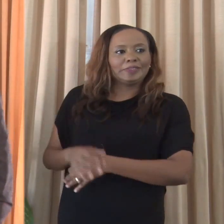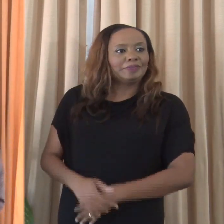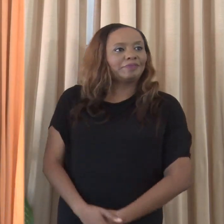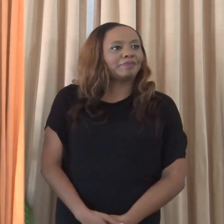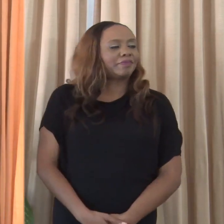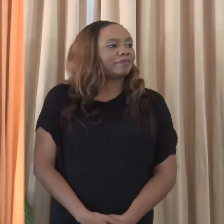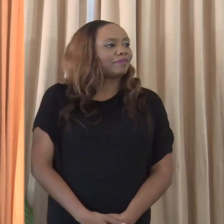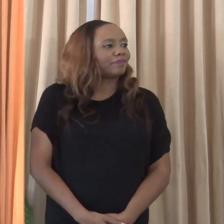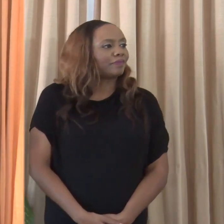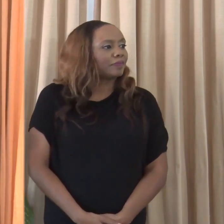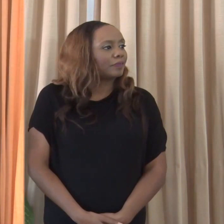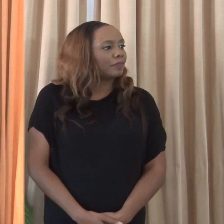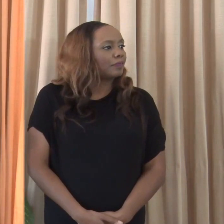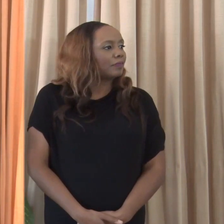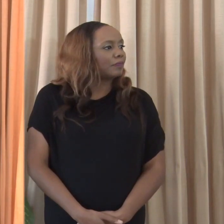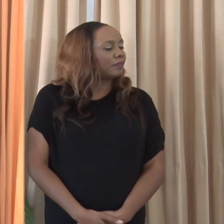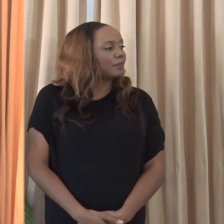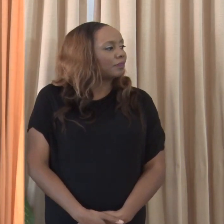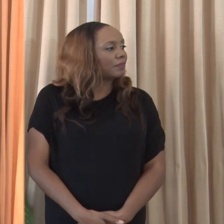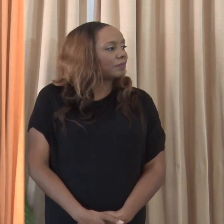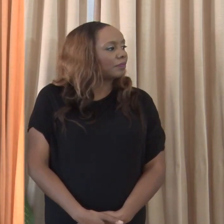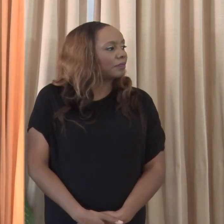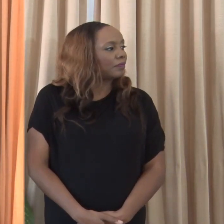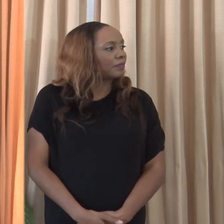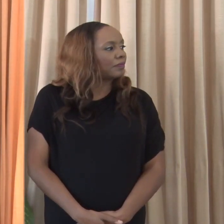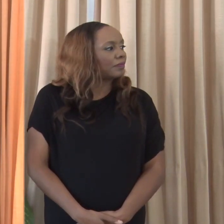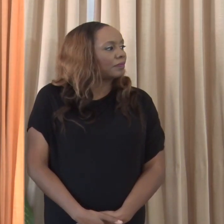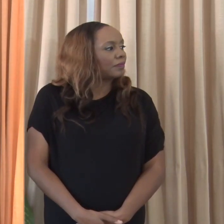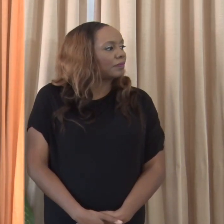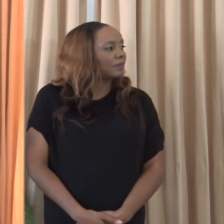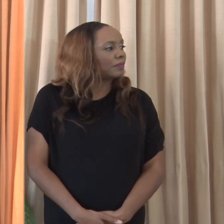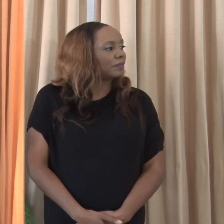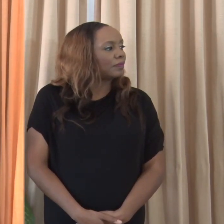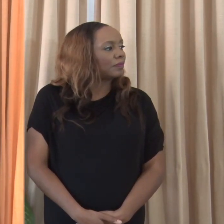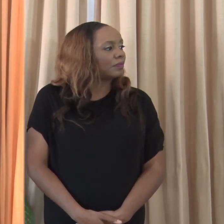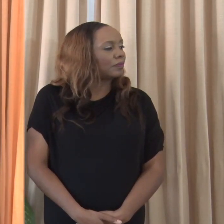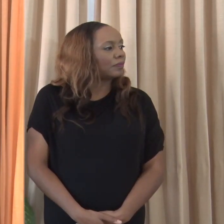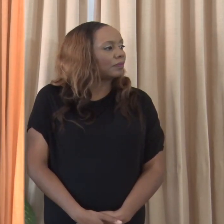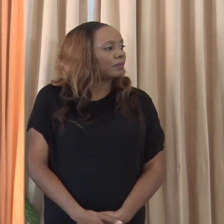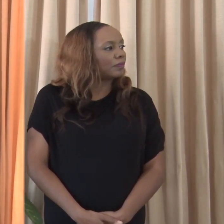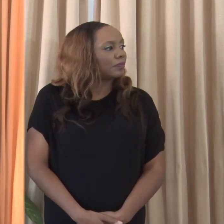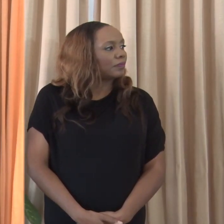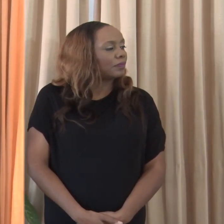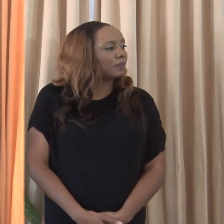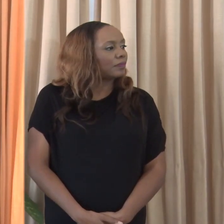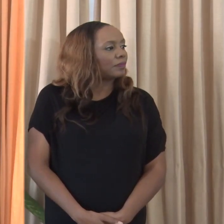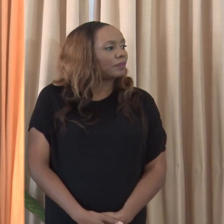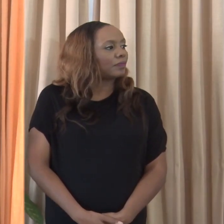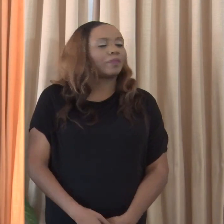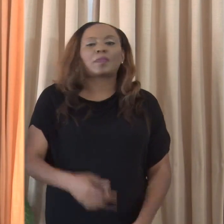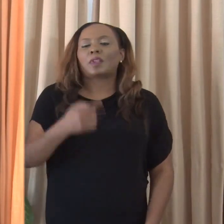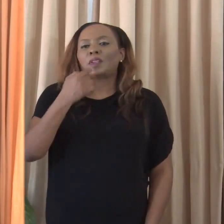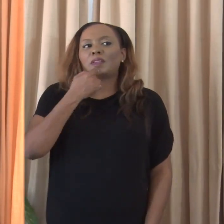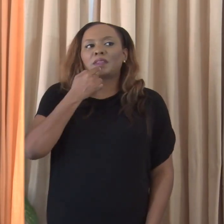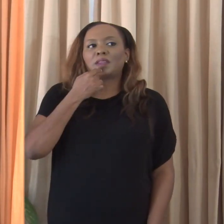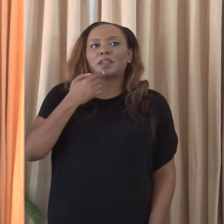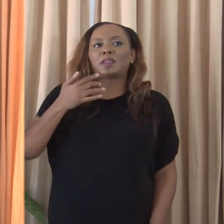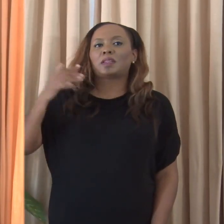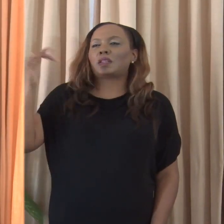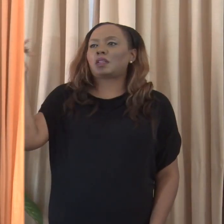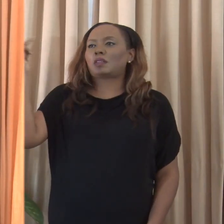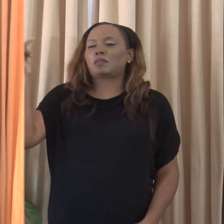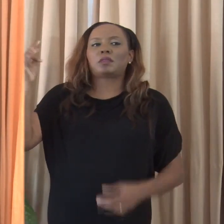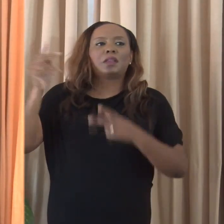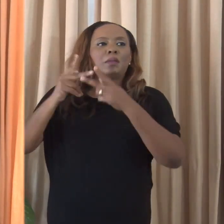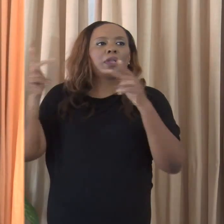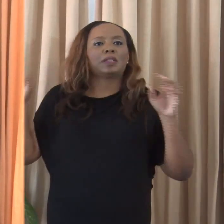Earlier you mentioned that the Grantley Adams Airport did something that it never did before, but you didn't go into details about what